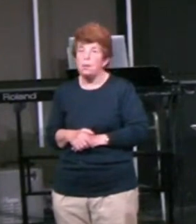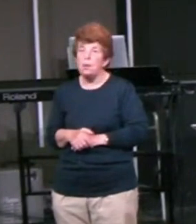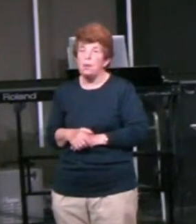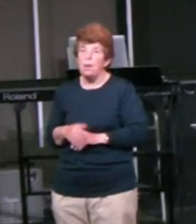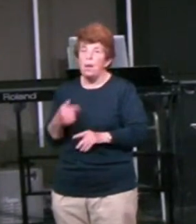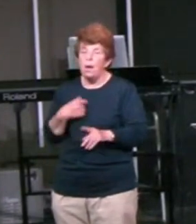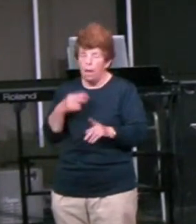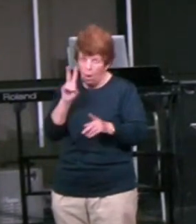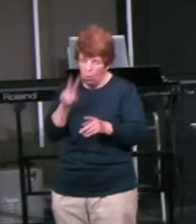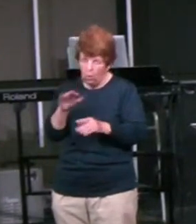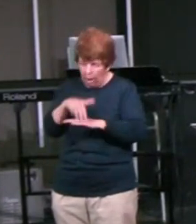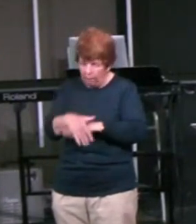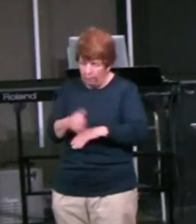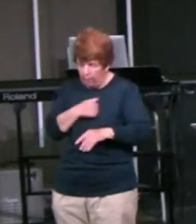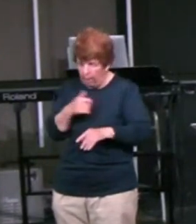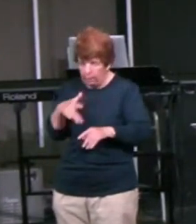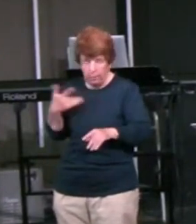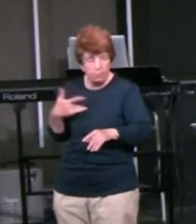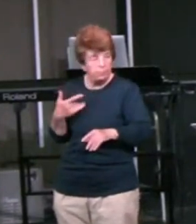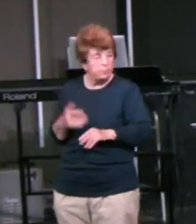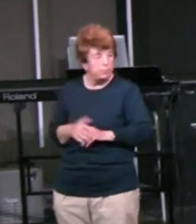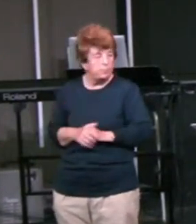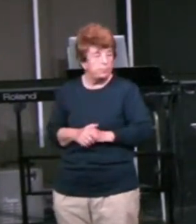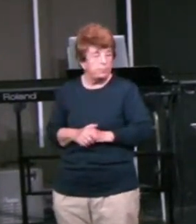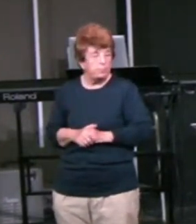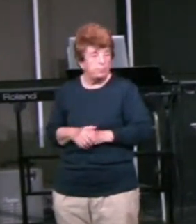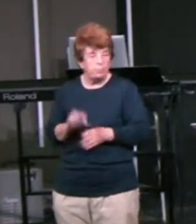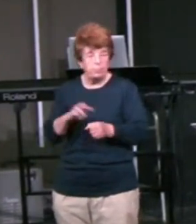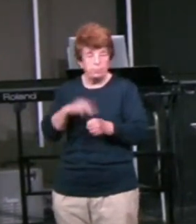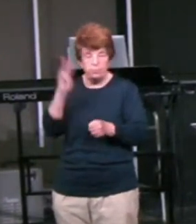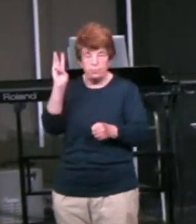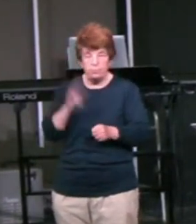And as I look back over my life, wow,